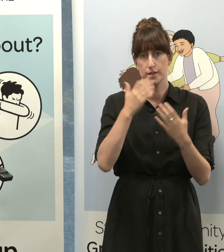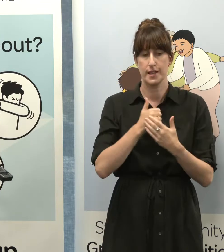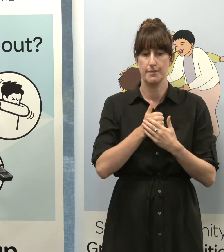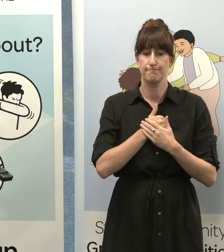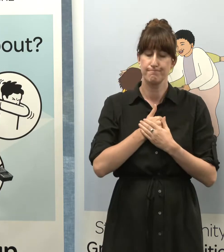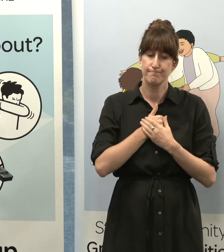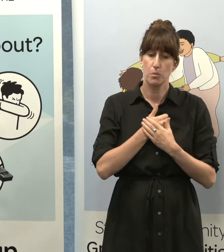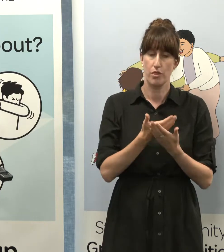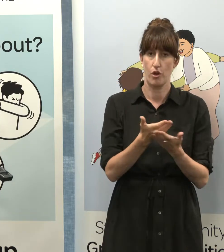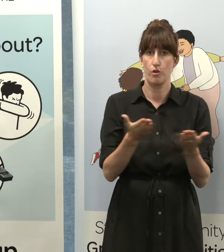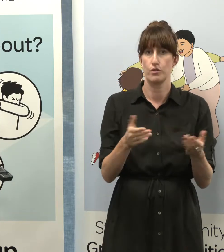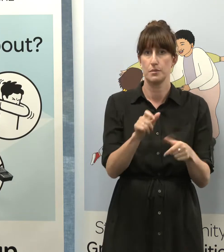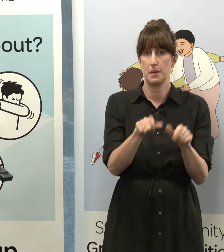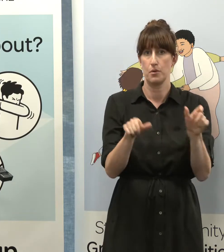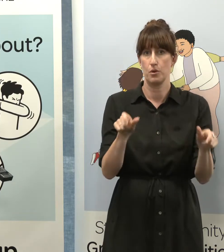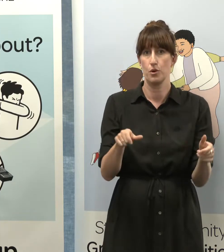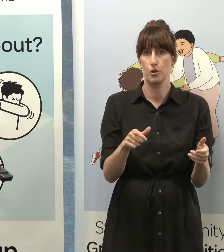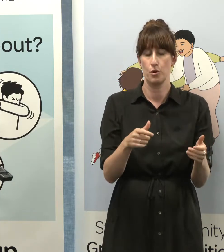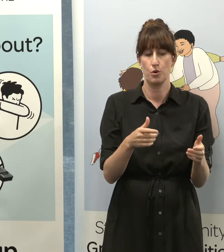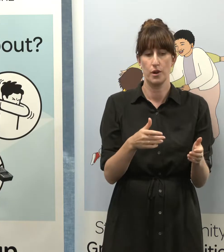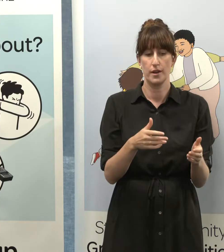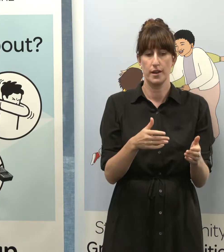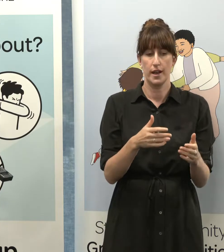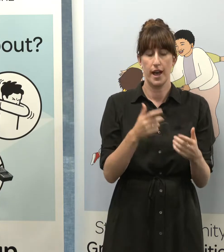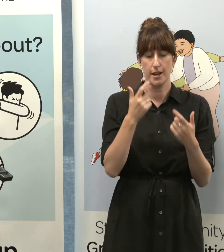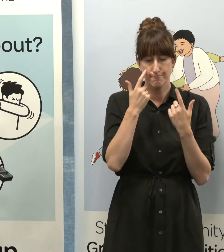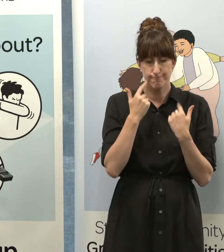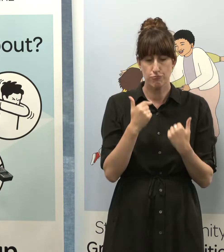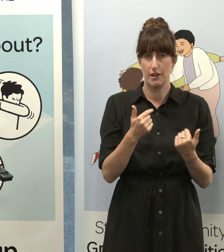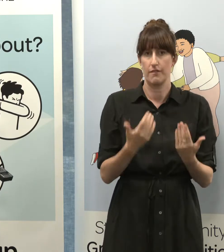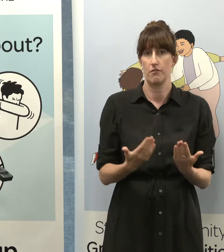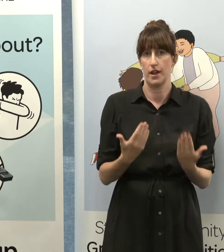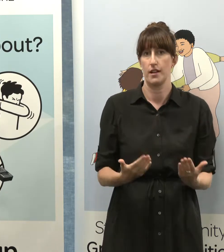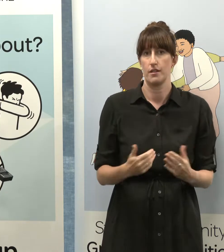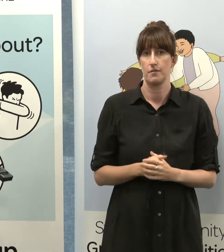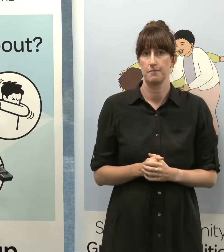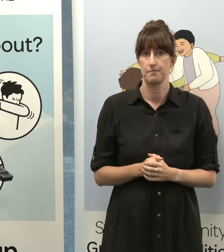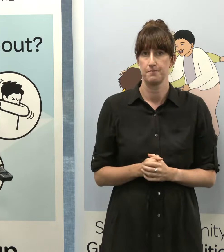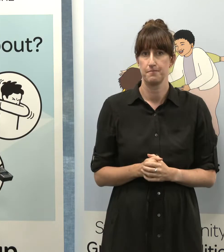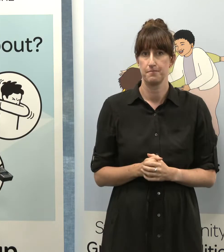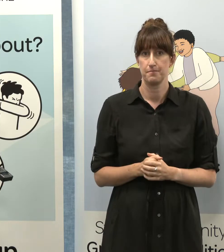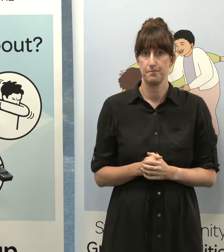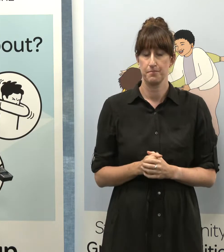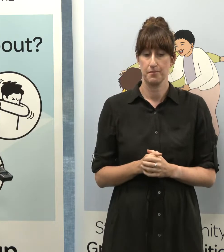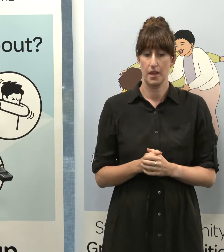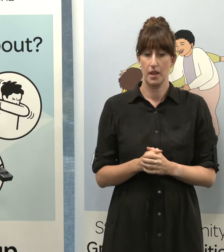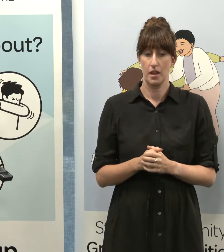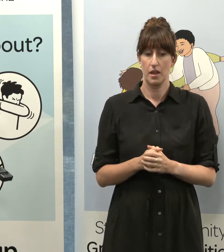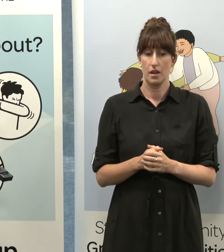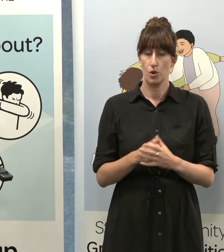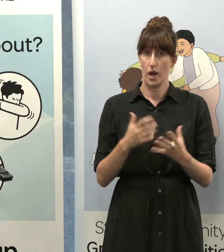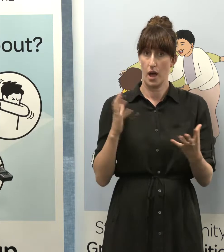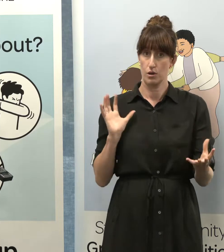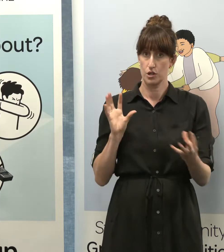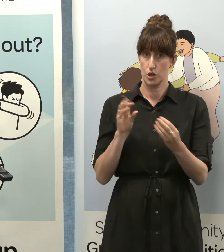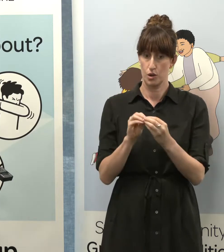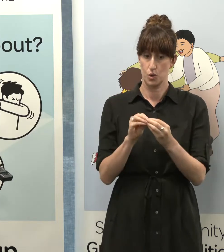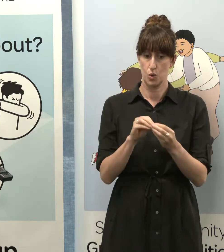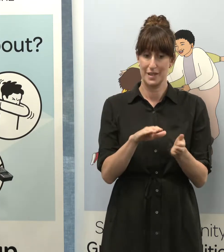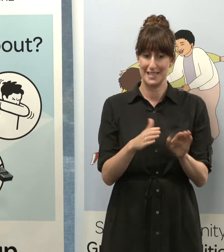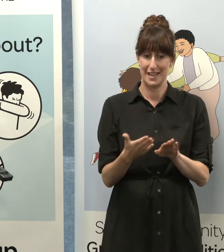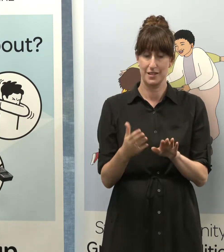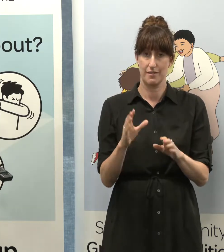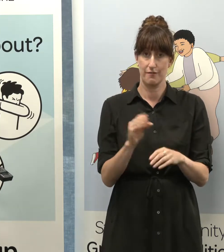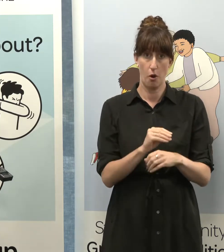last period of weeks. So, our total deaths announced now that we believe are COVID-related